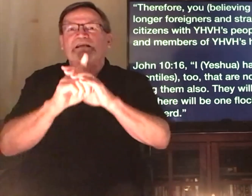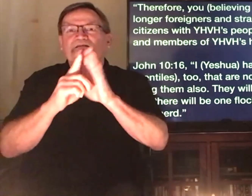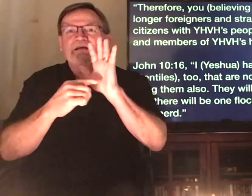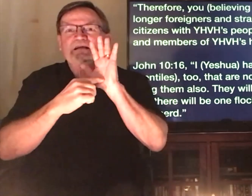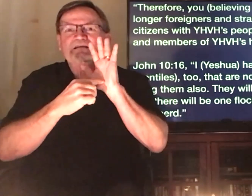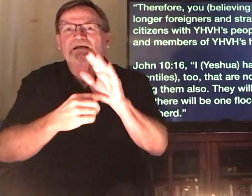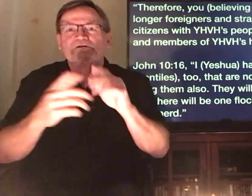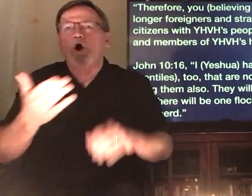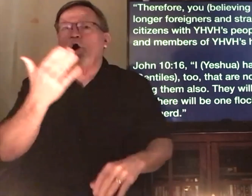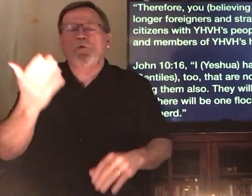One out of two.